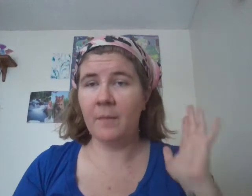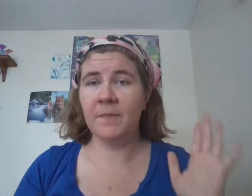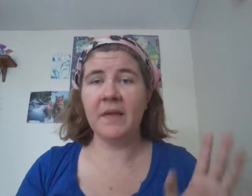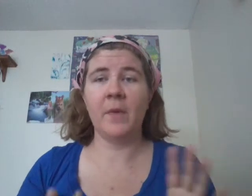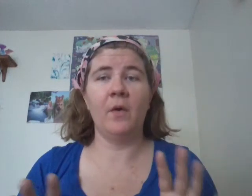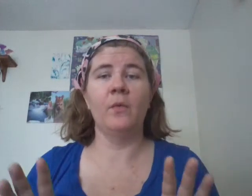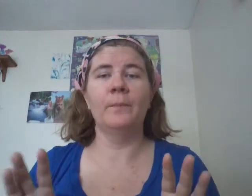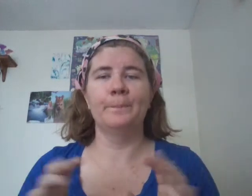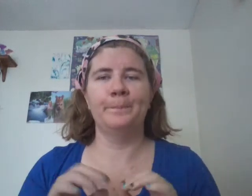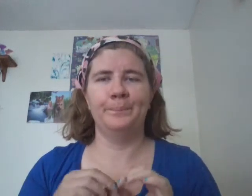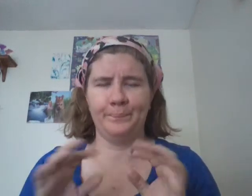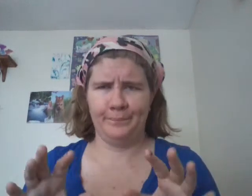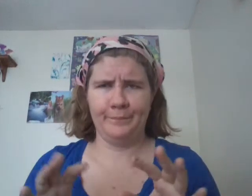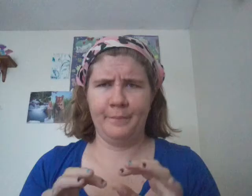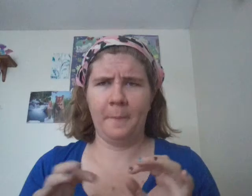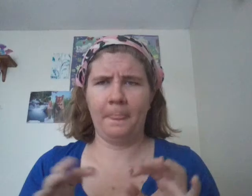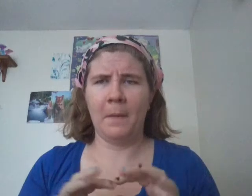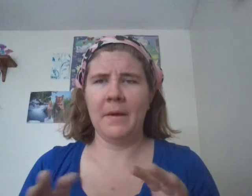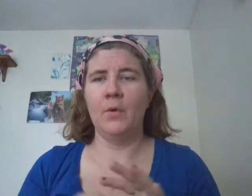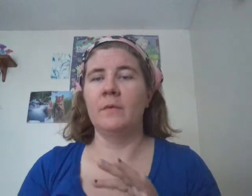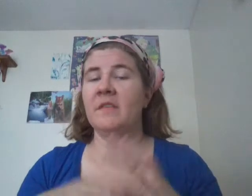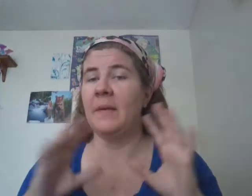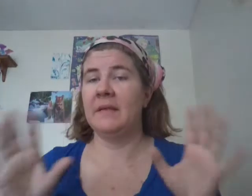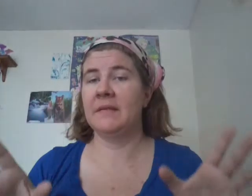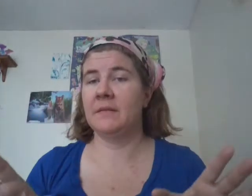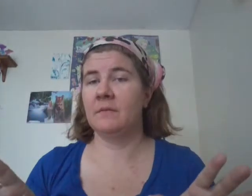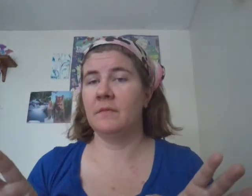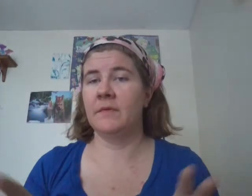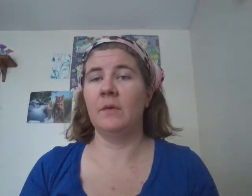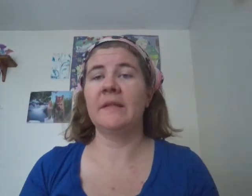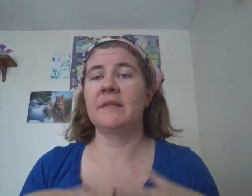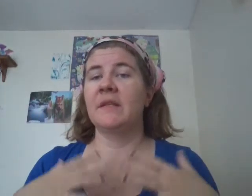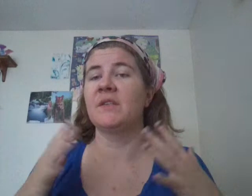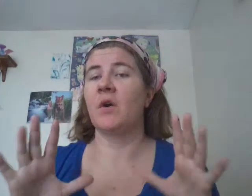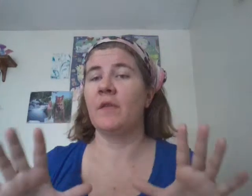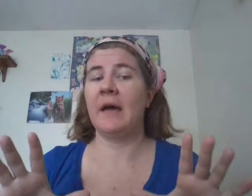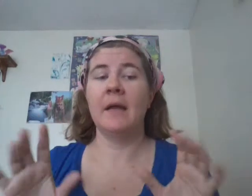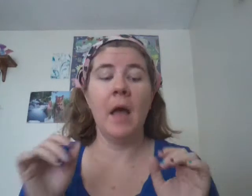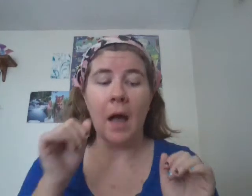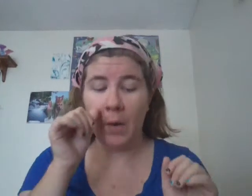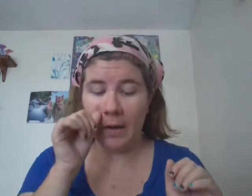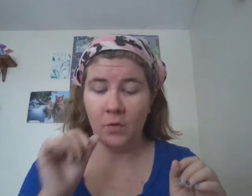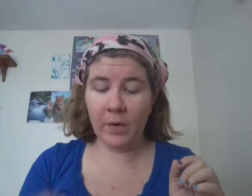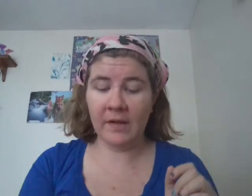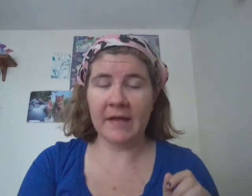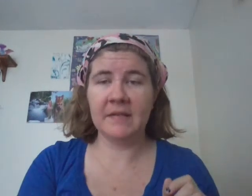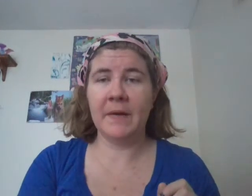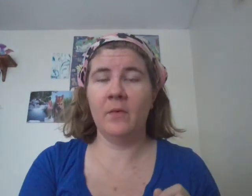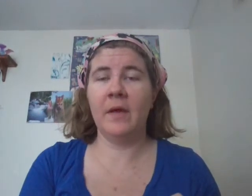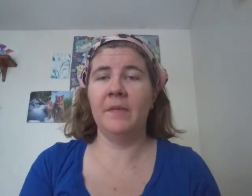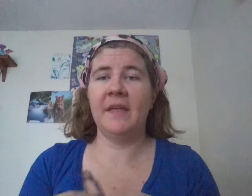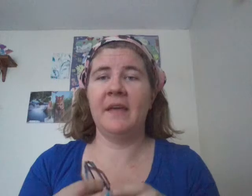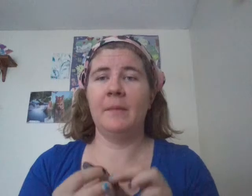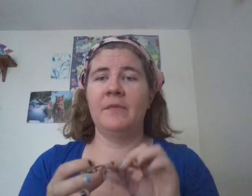speaking from my own, my own space. So, let's just go with that. I do wear glasses, by the way, but they kept